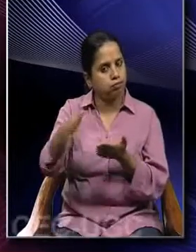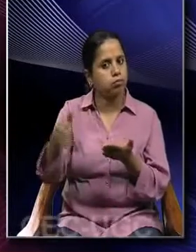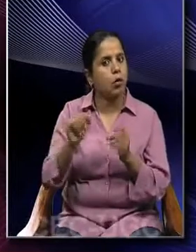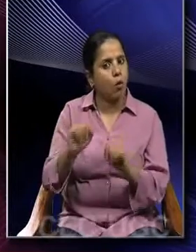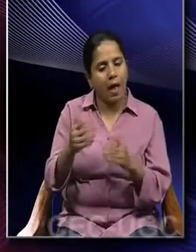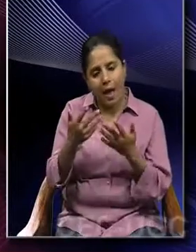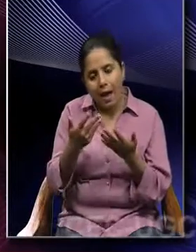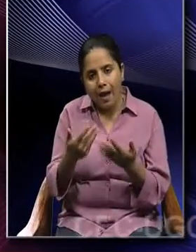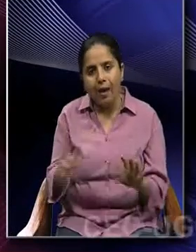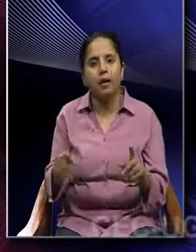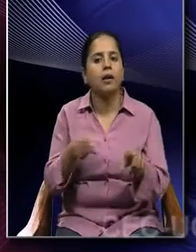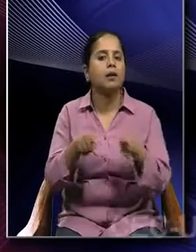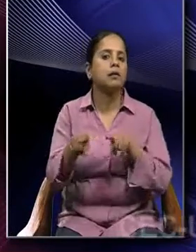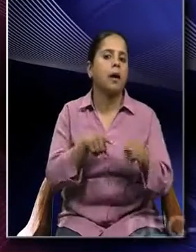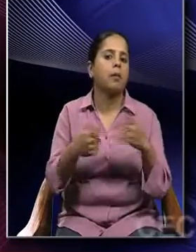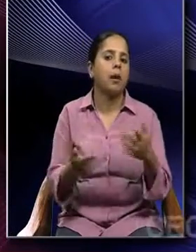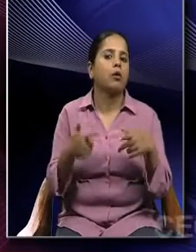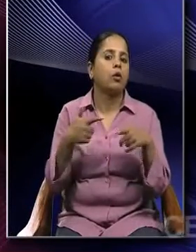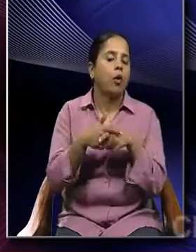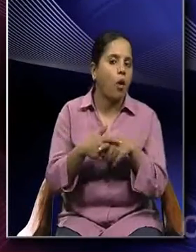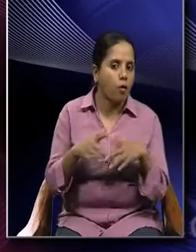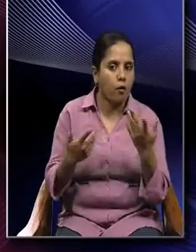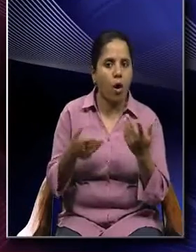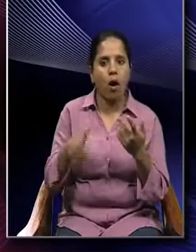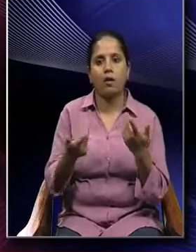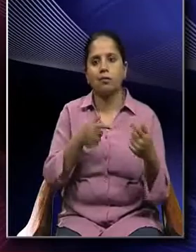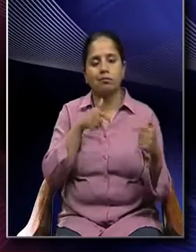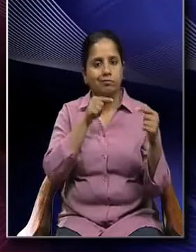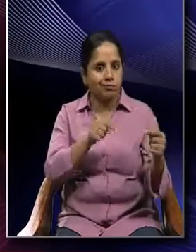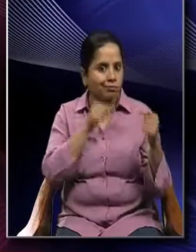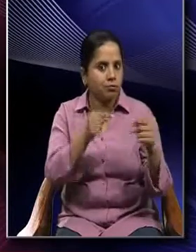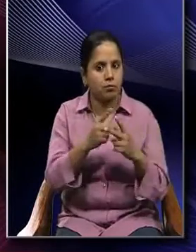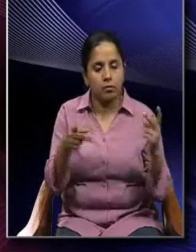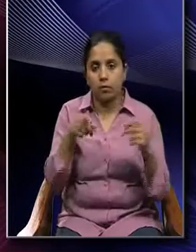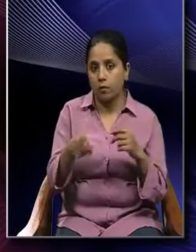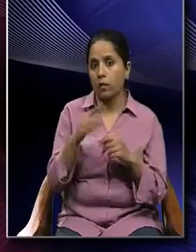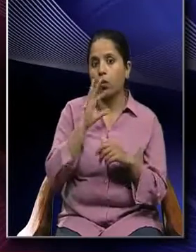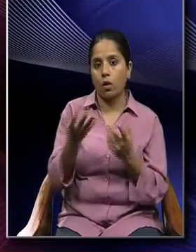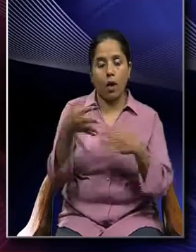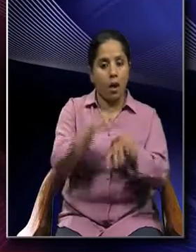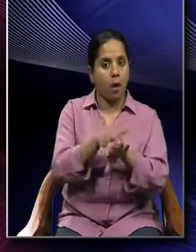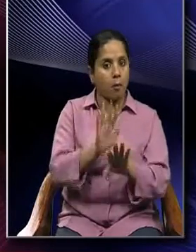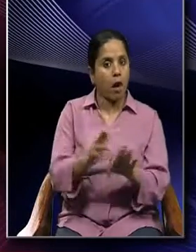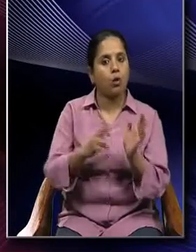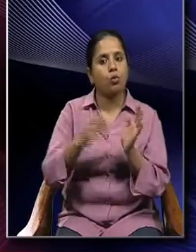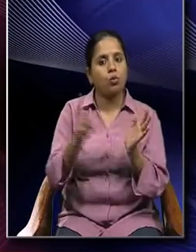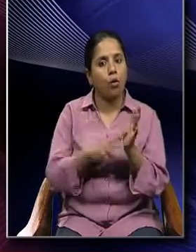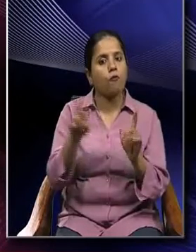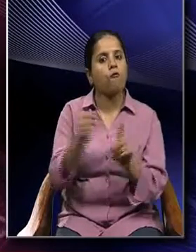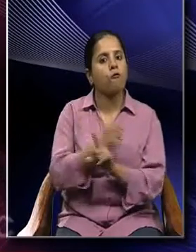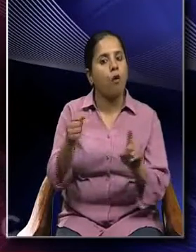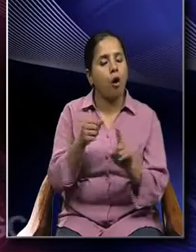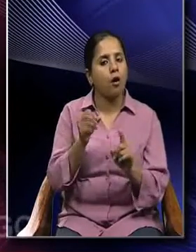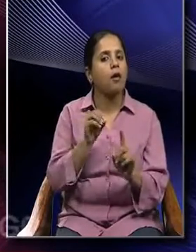any kind of conflict or any kind of struggle. And this actually implies a non-violent approach,